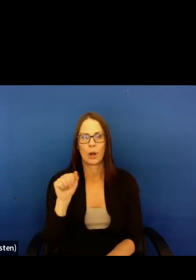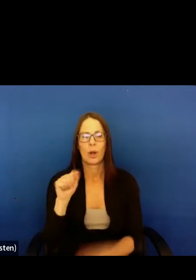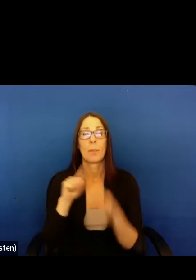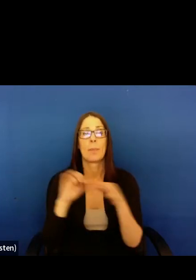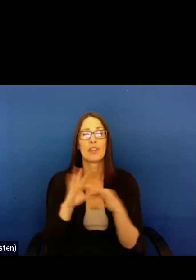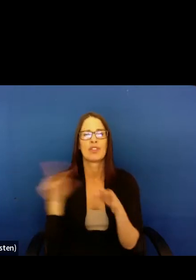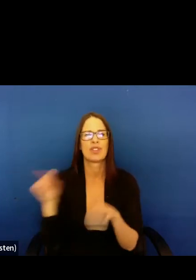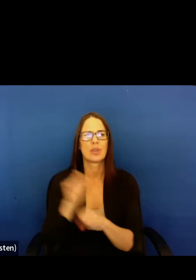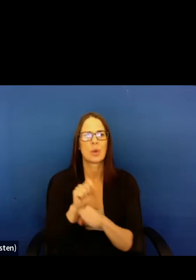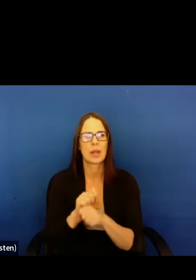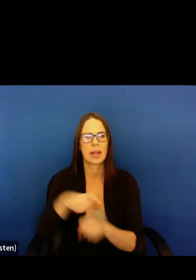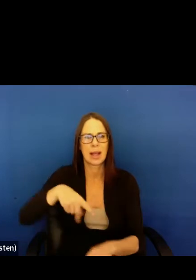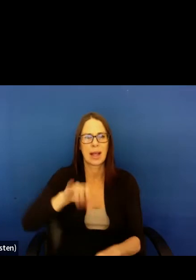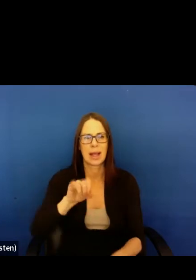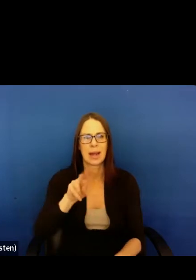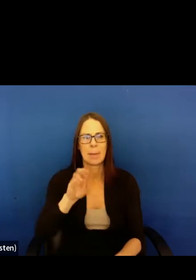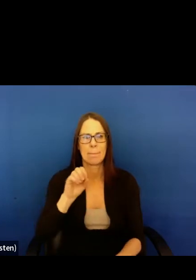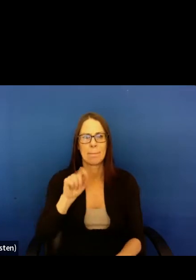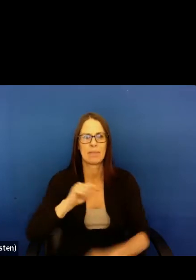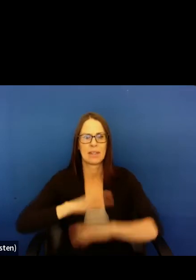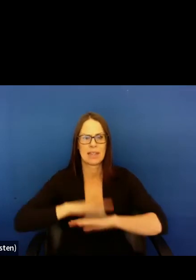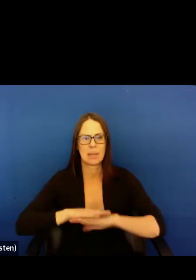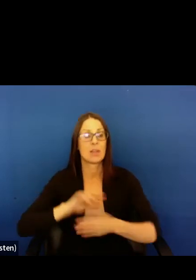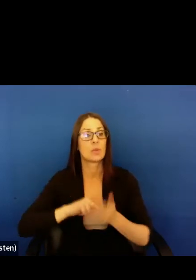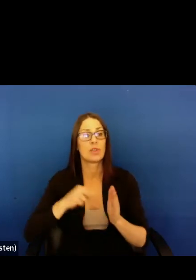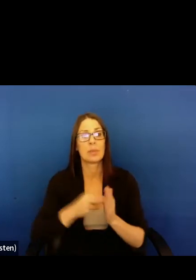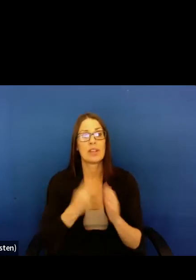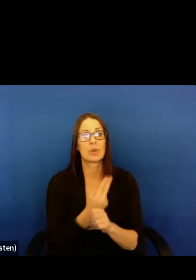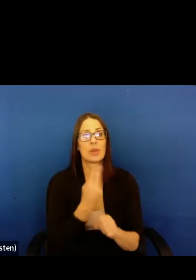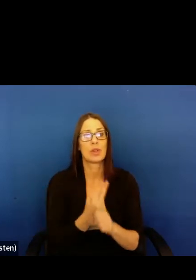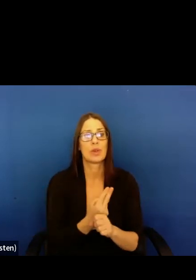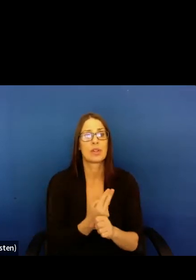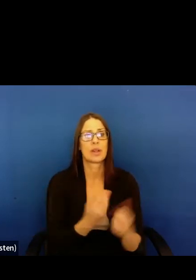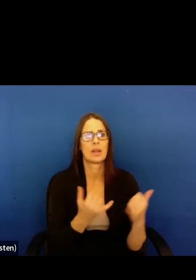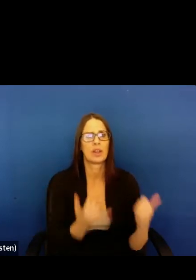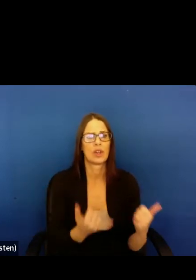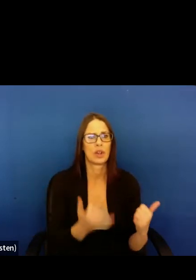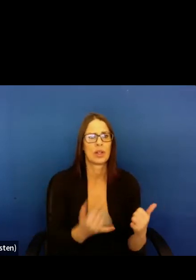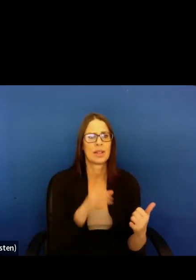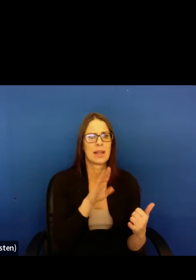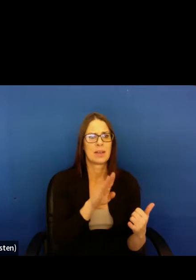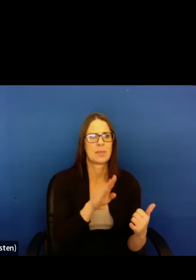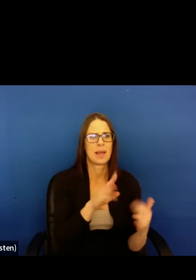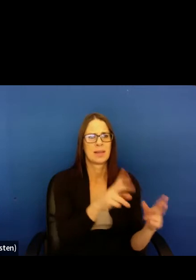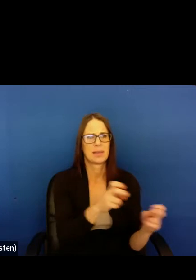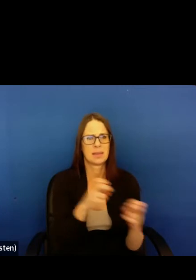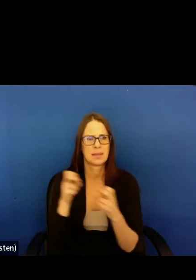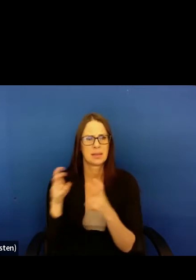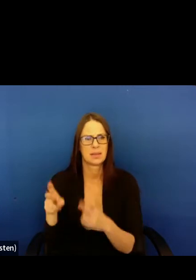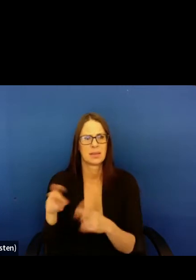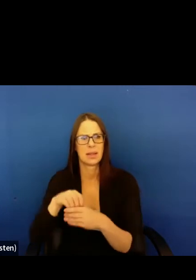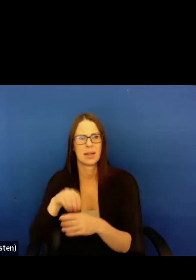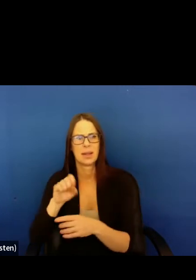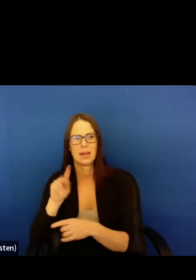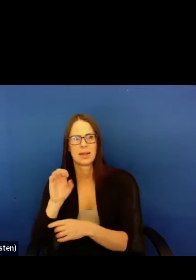pivot tables, which means that we're taking an existing database out of FileMaker Pro and I think putting it in Excel, but the pivot tables